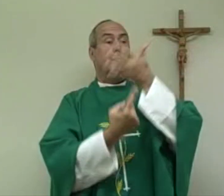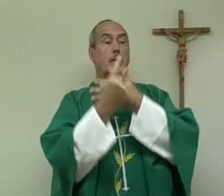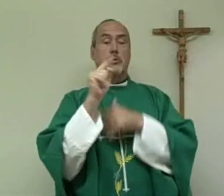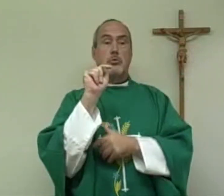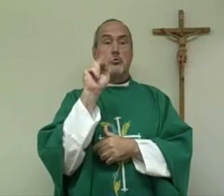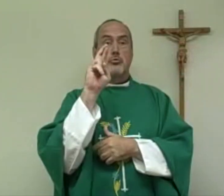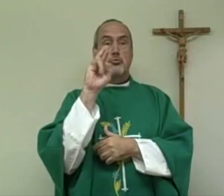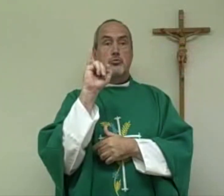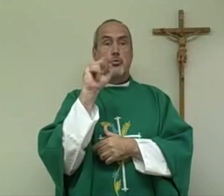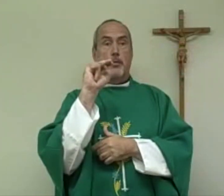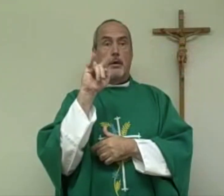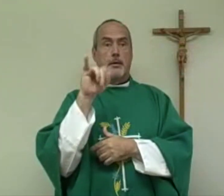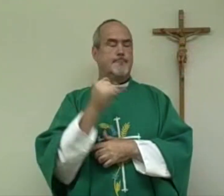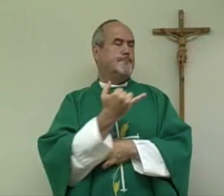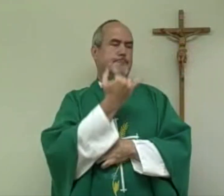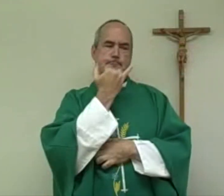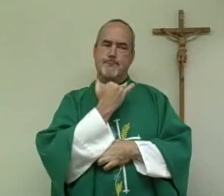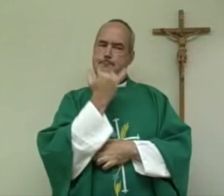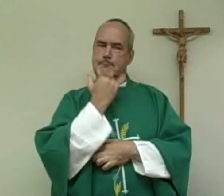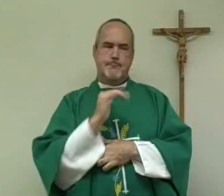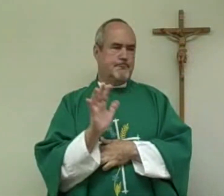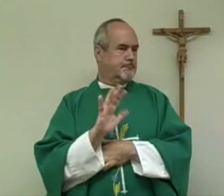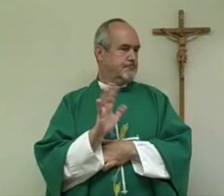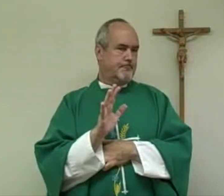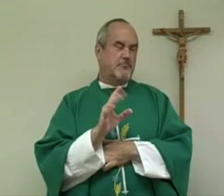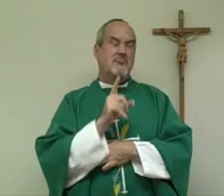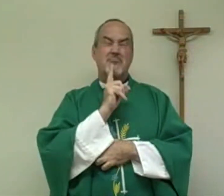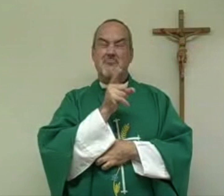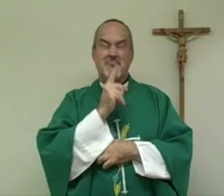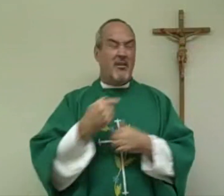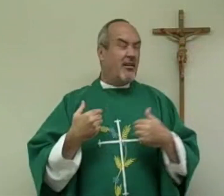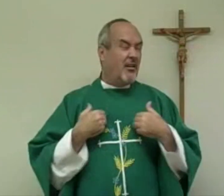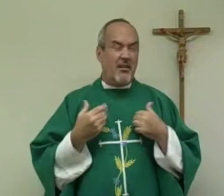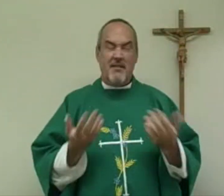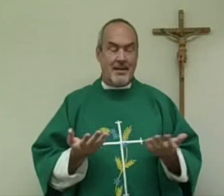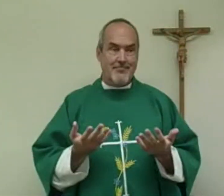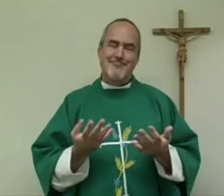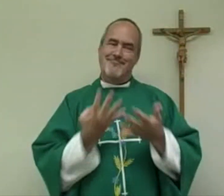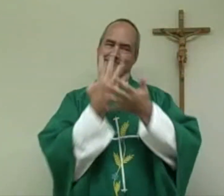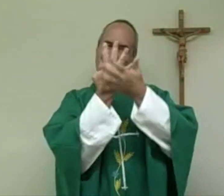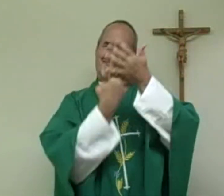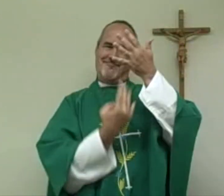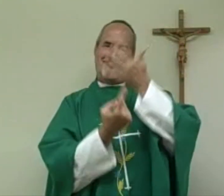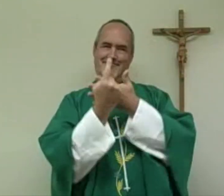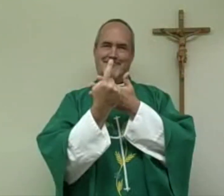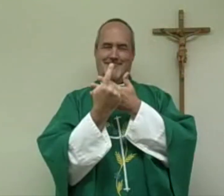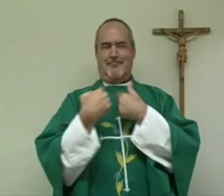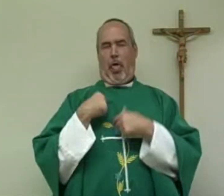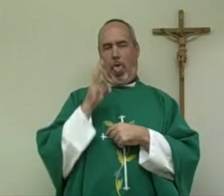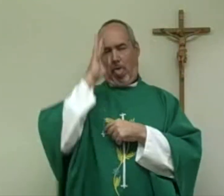angel said, "We've always focused on the Trinity, but it's really not a Trinity. It's